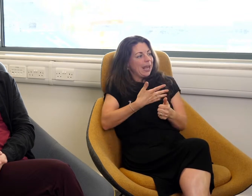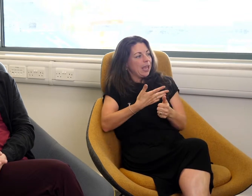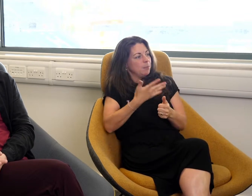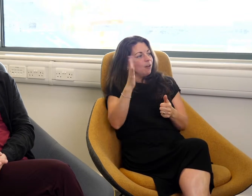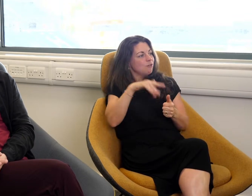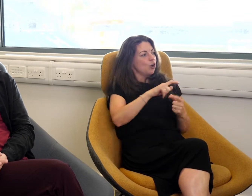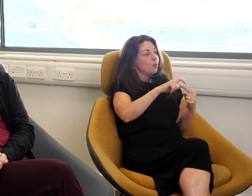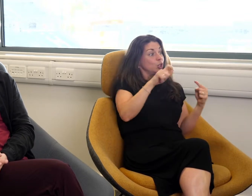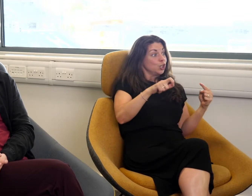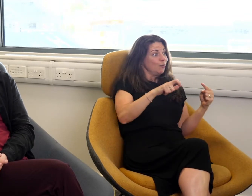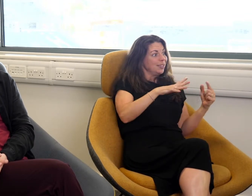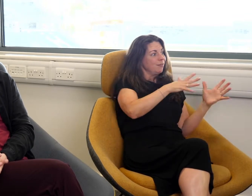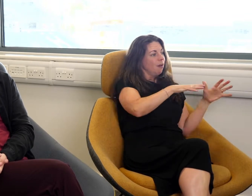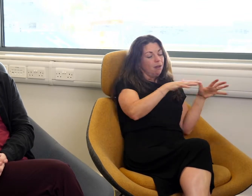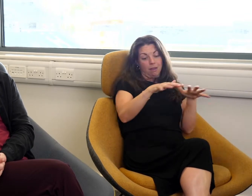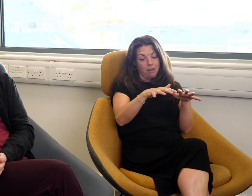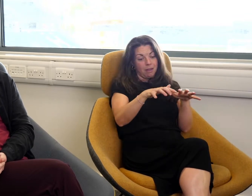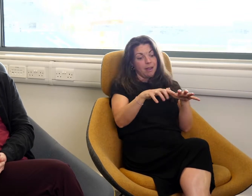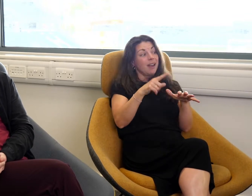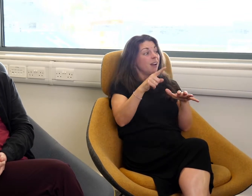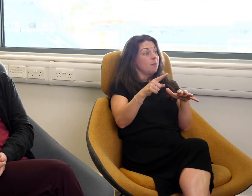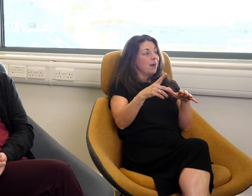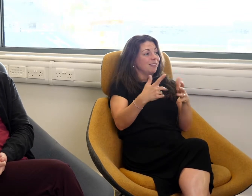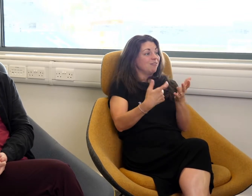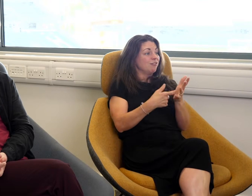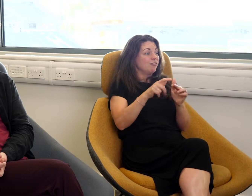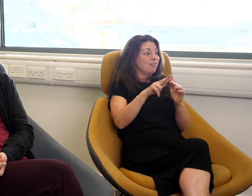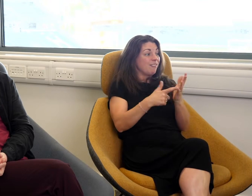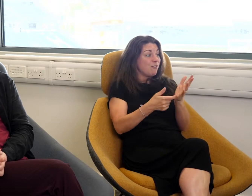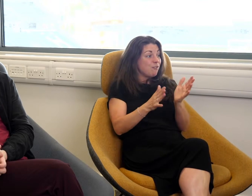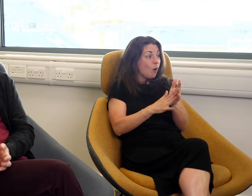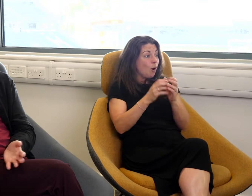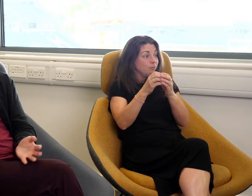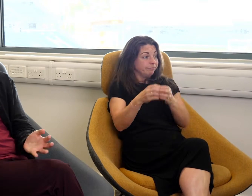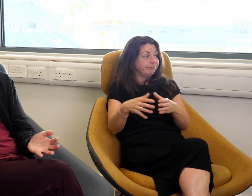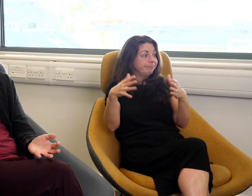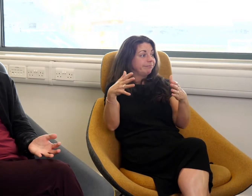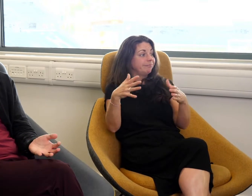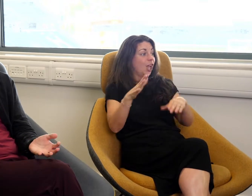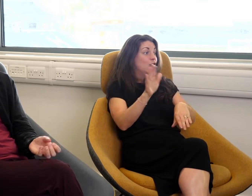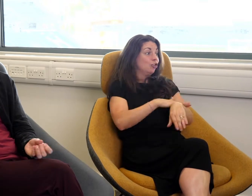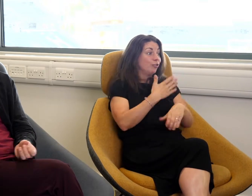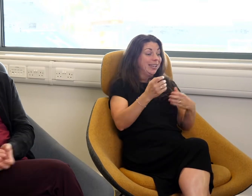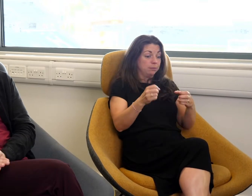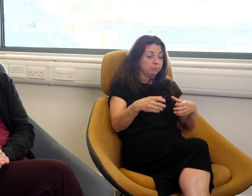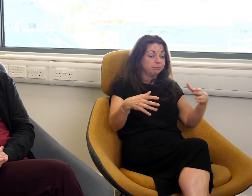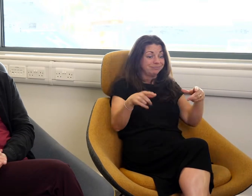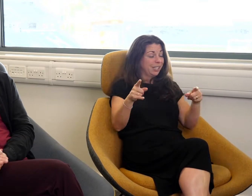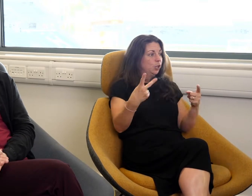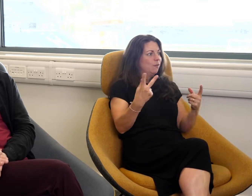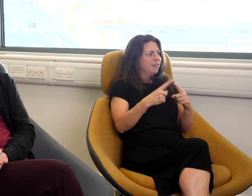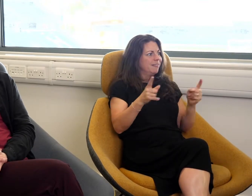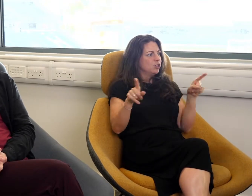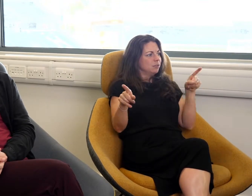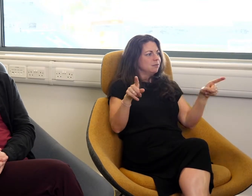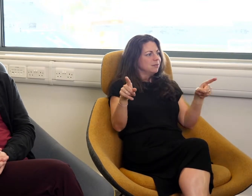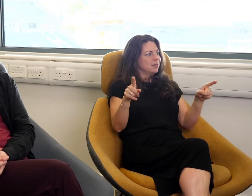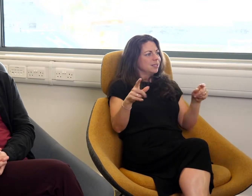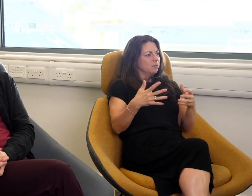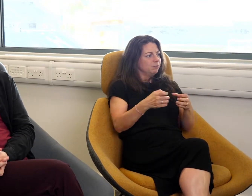then since then, we've had the kind of rise of Reform and the Green Party on sort of two very different sides of politics. And, you know, that's only